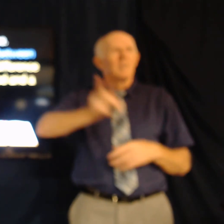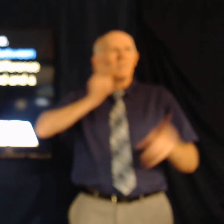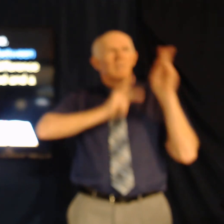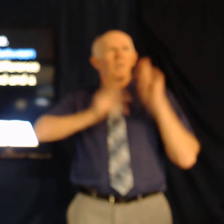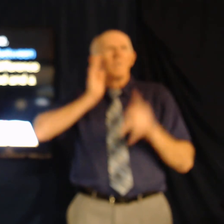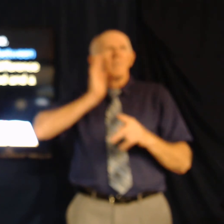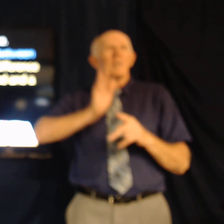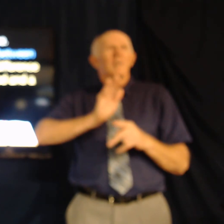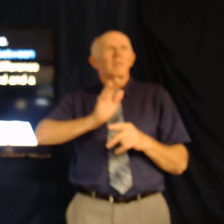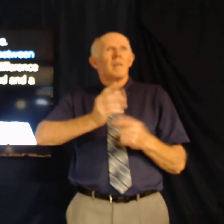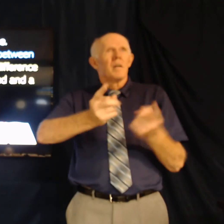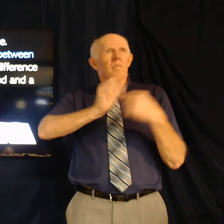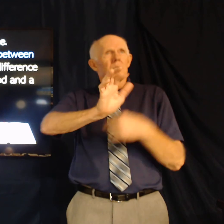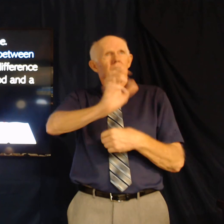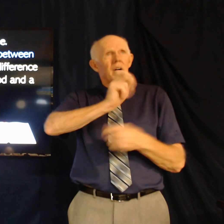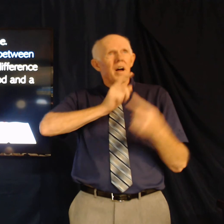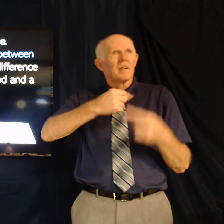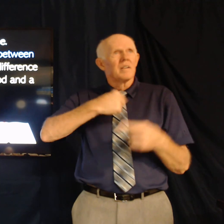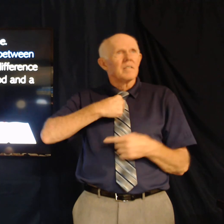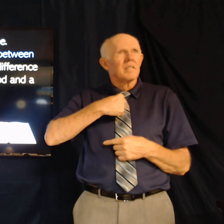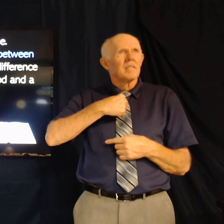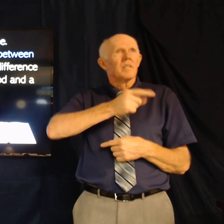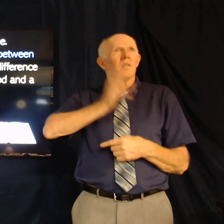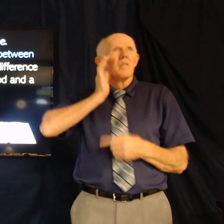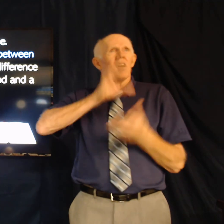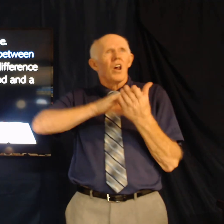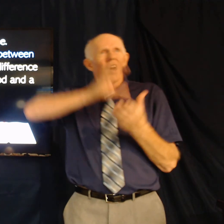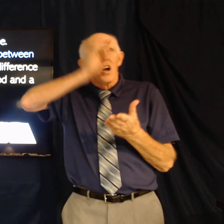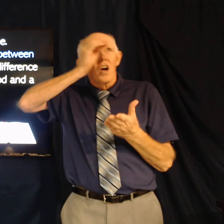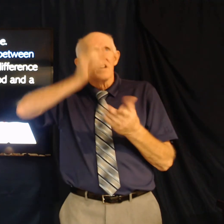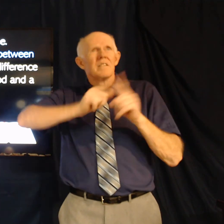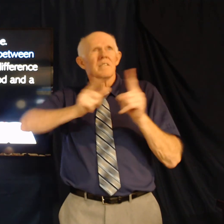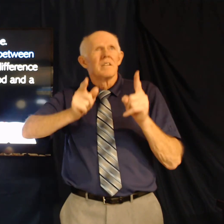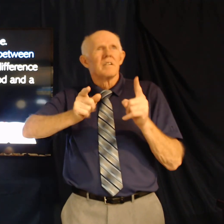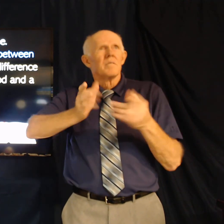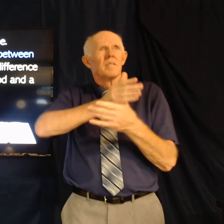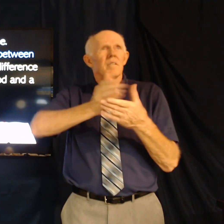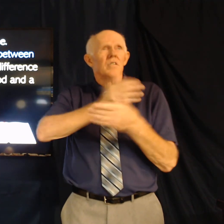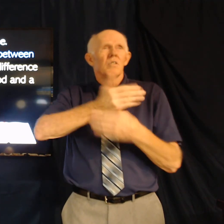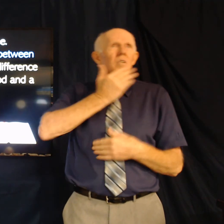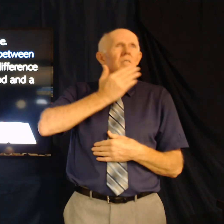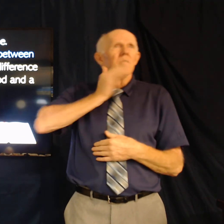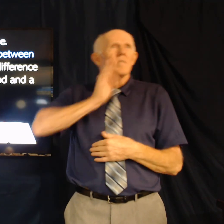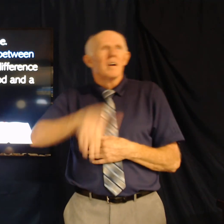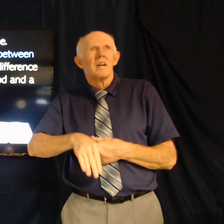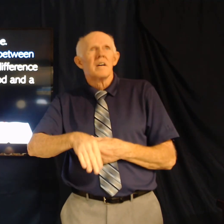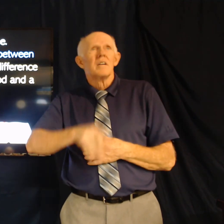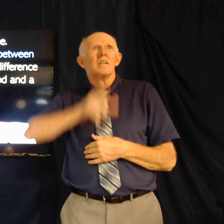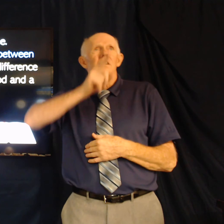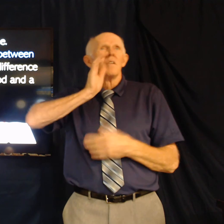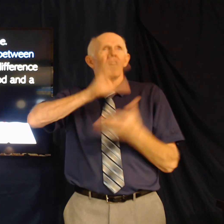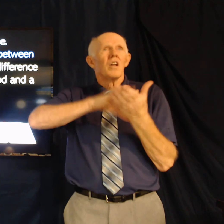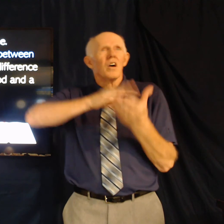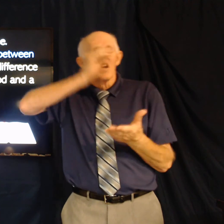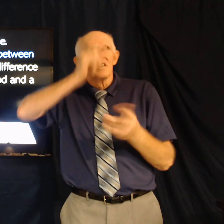You people will come back to Me, and you will learn the difference between good and evil. You